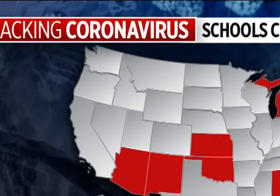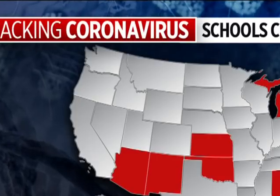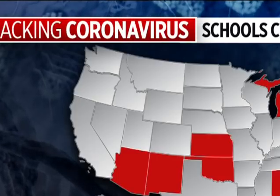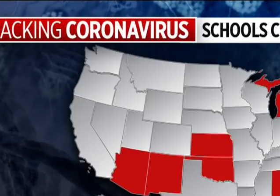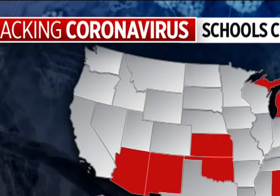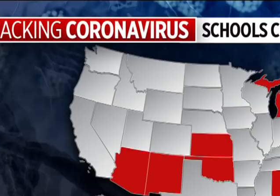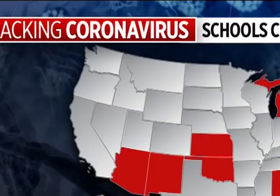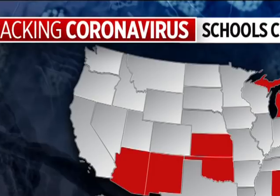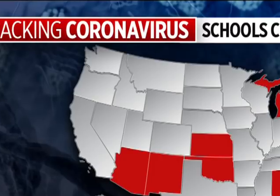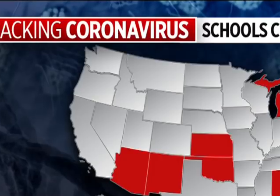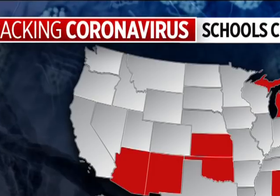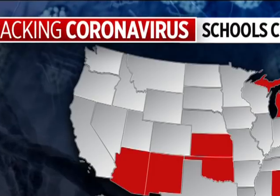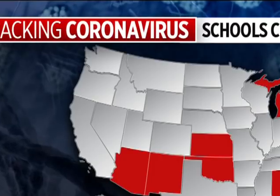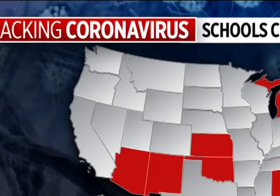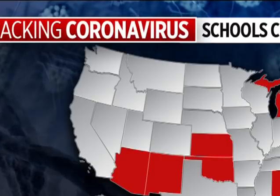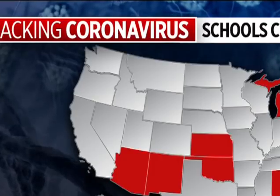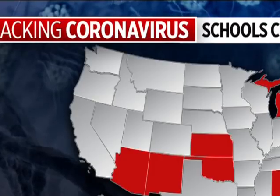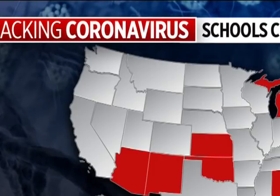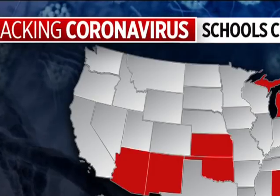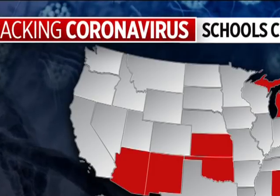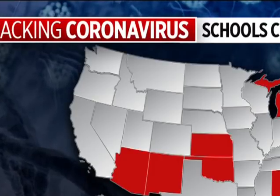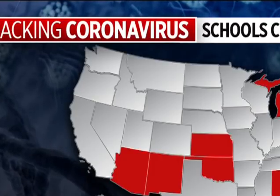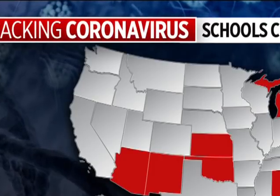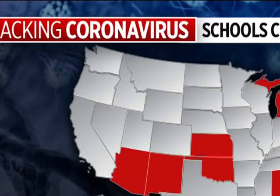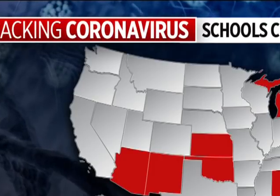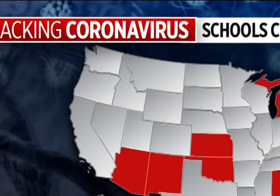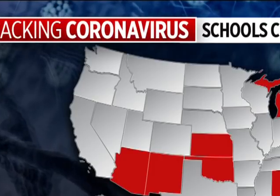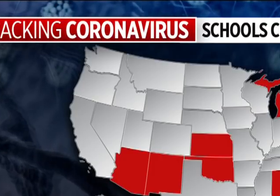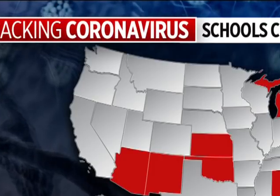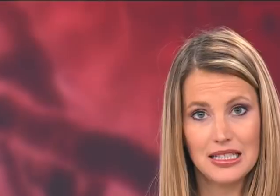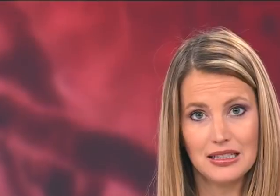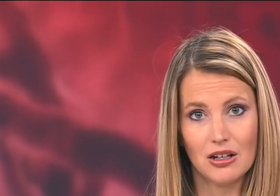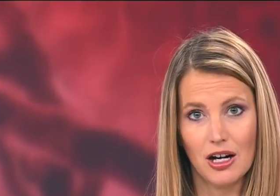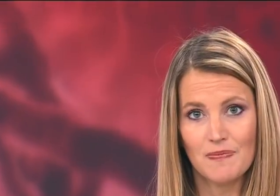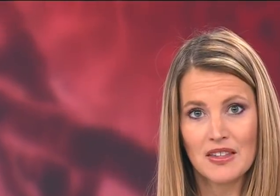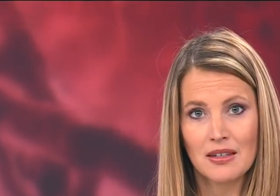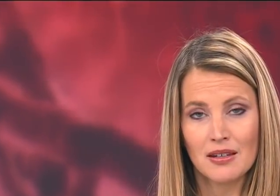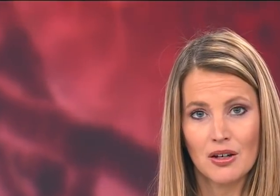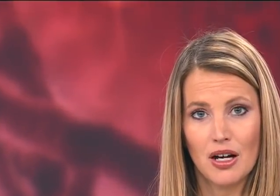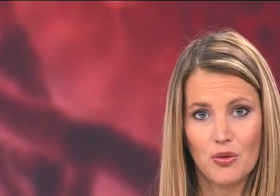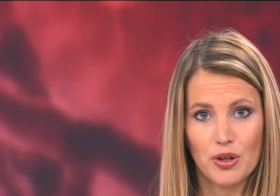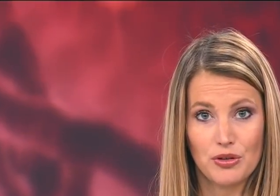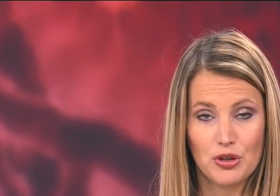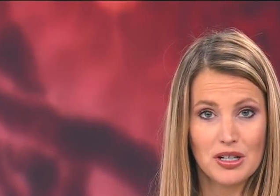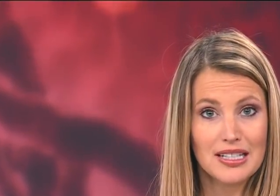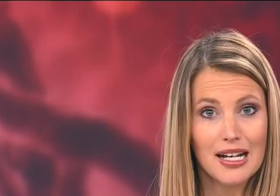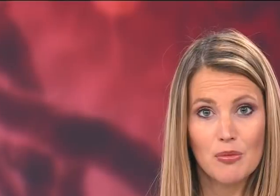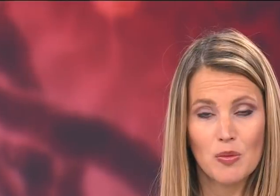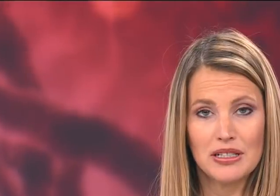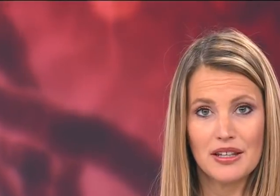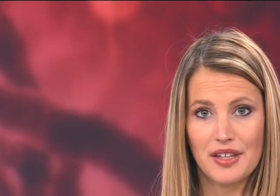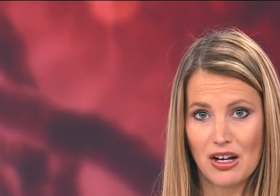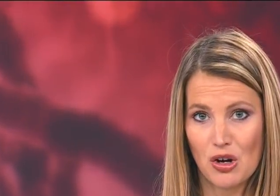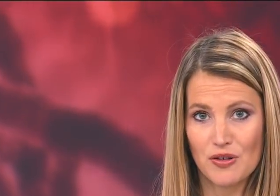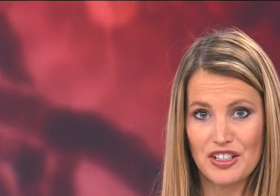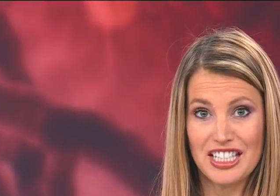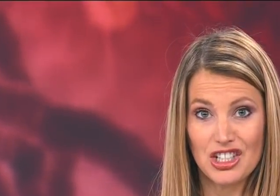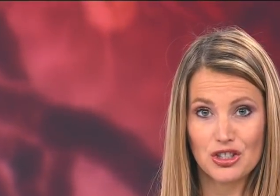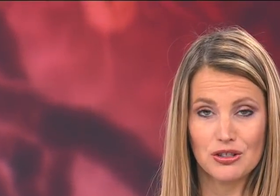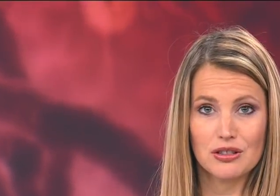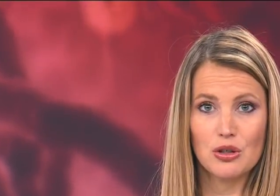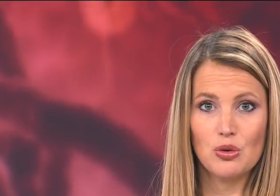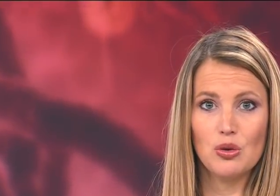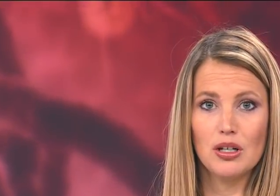access some of their plans that they're putting forth through apps like Seesaw. We do want to take a moment to thank all